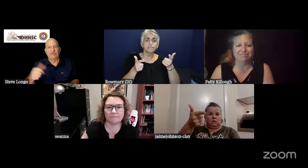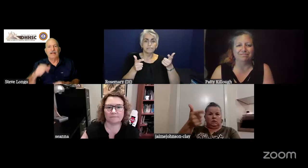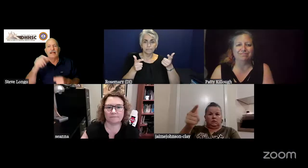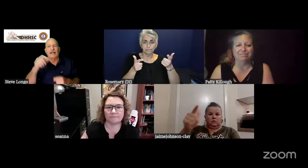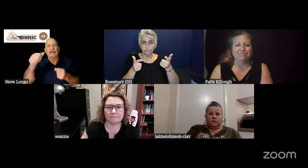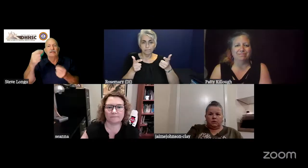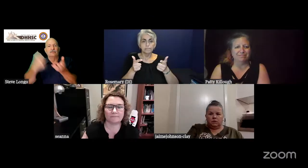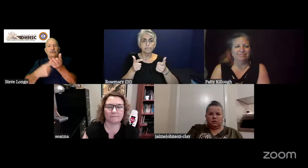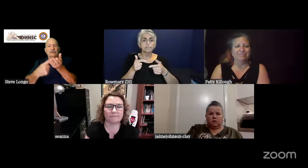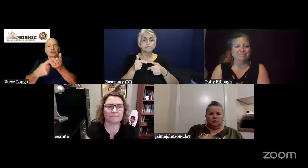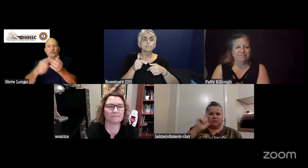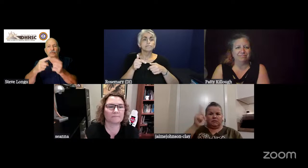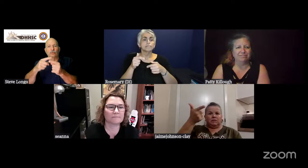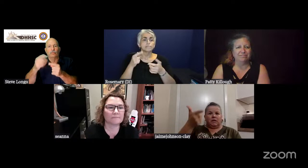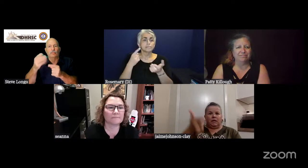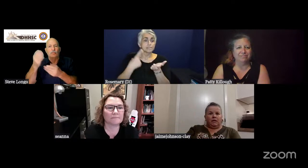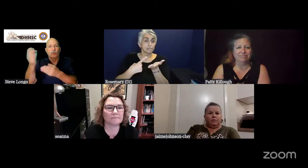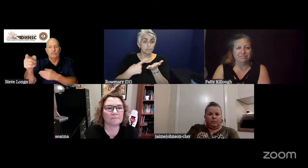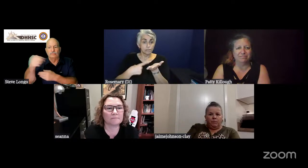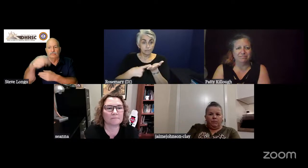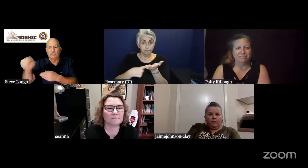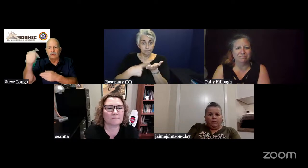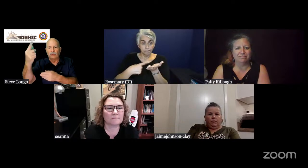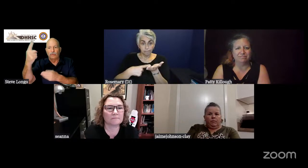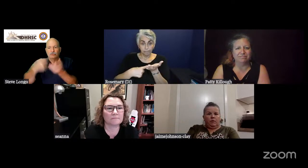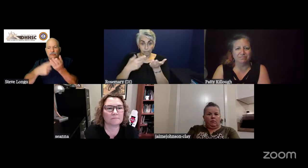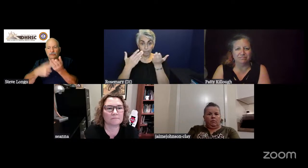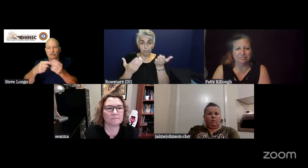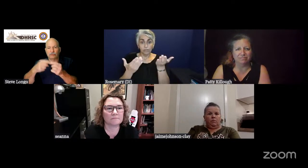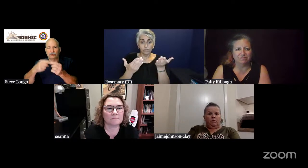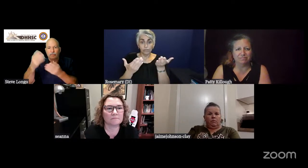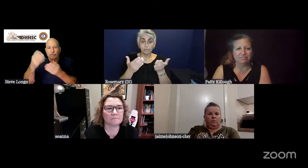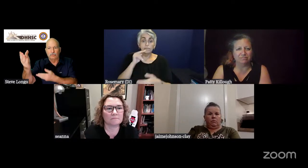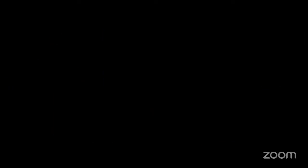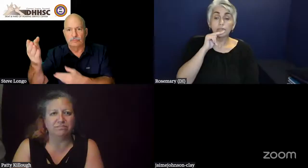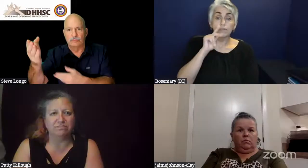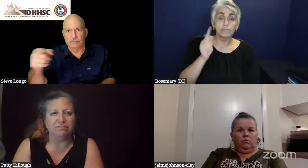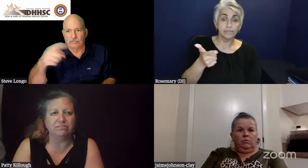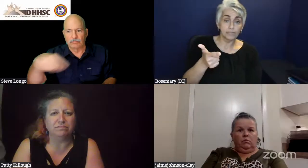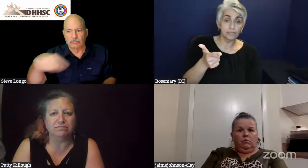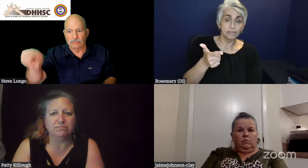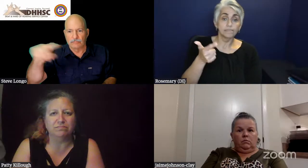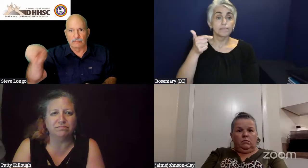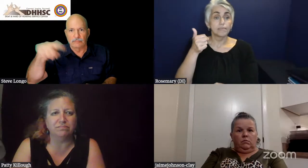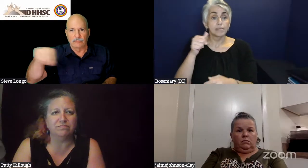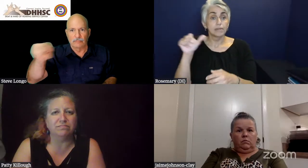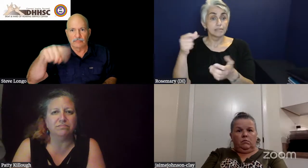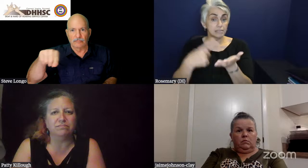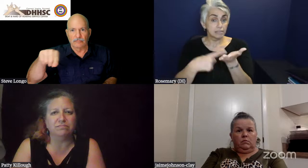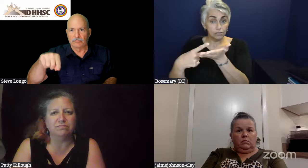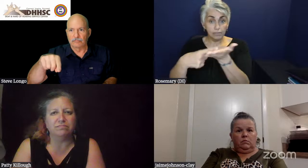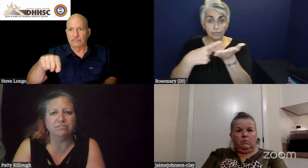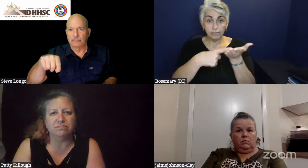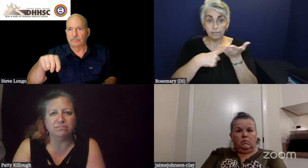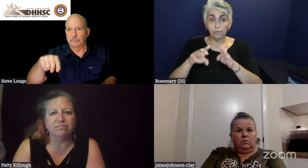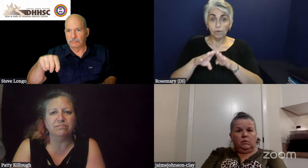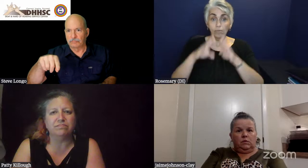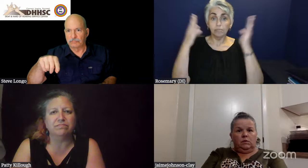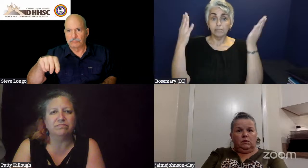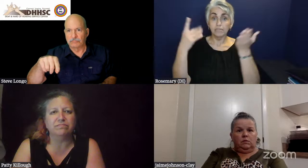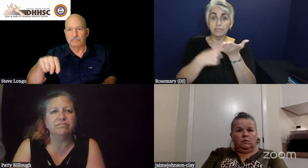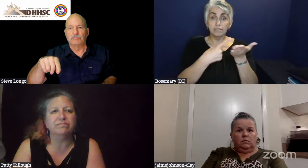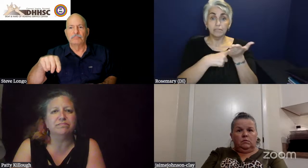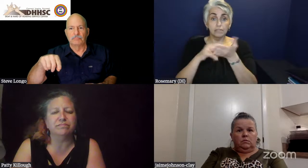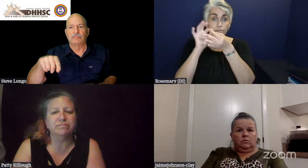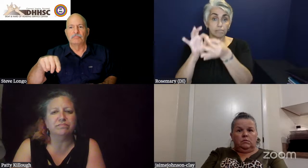and Jamie is seconding. Is there any discussion, Steve's asking? Oh,